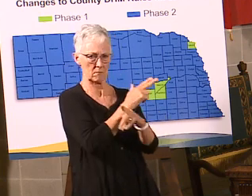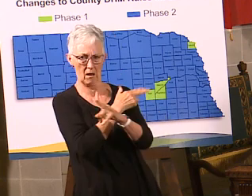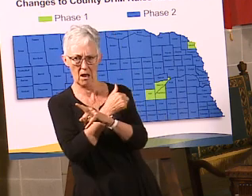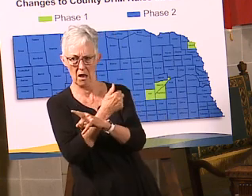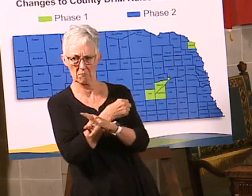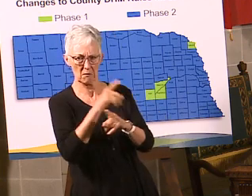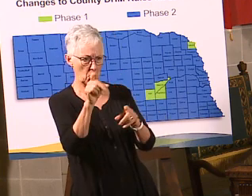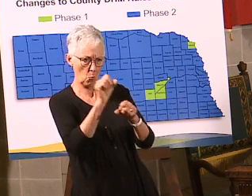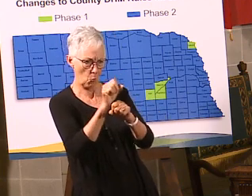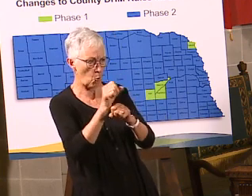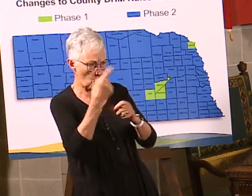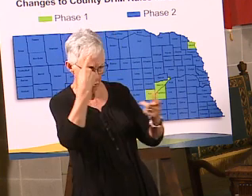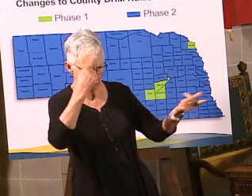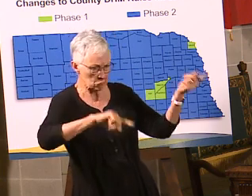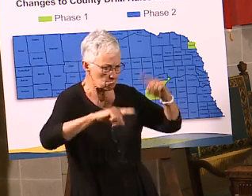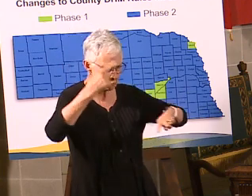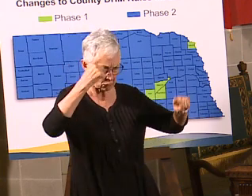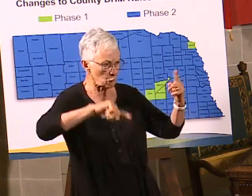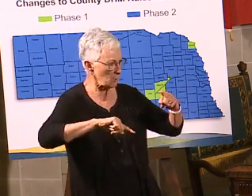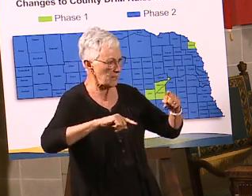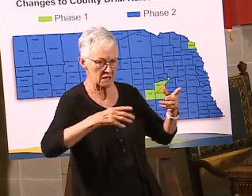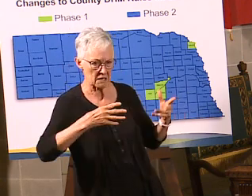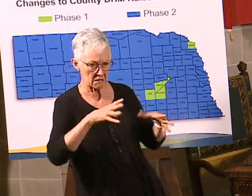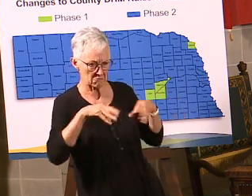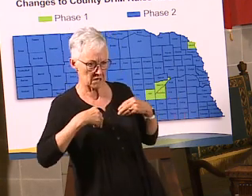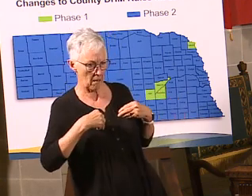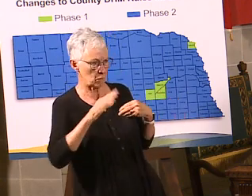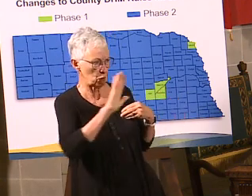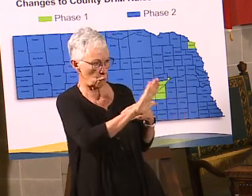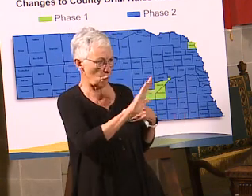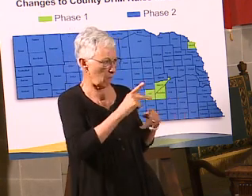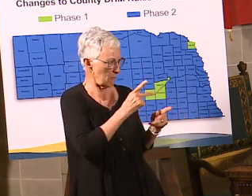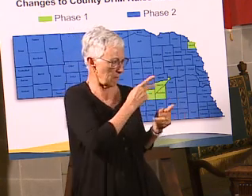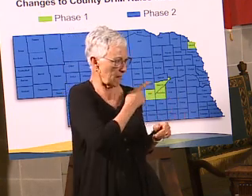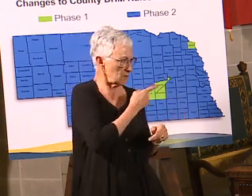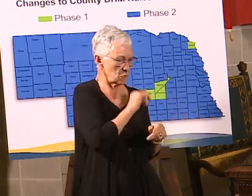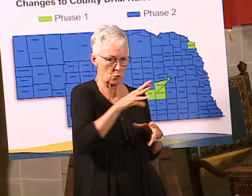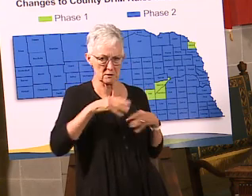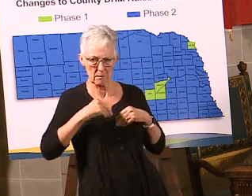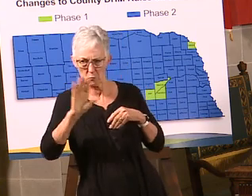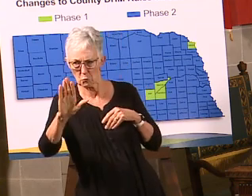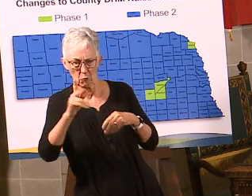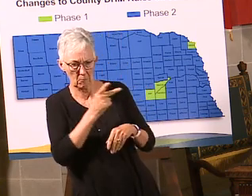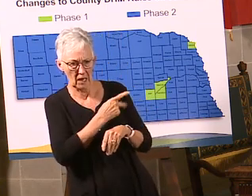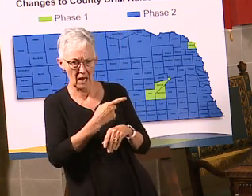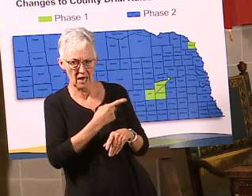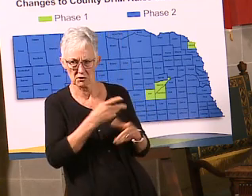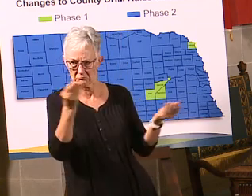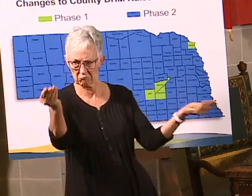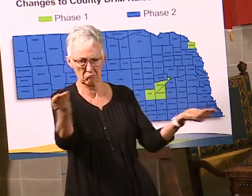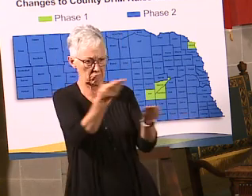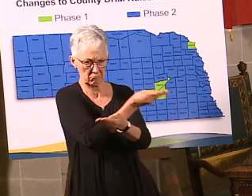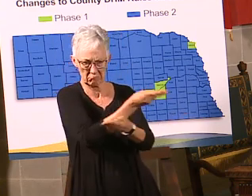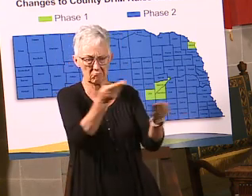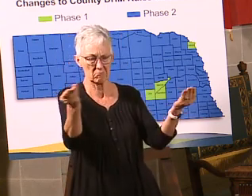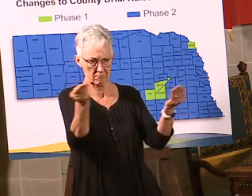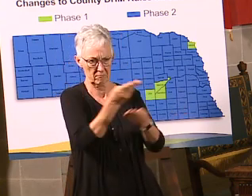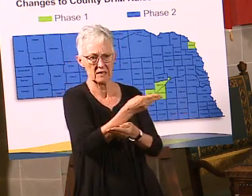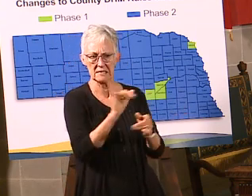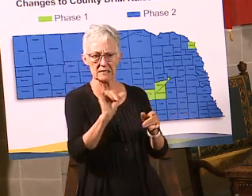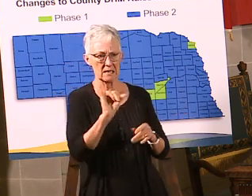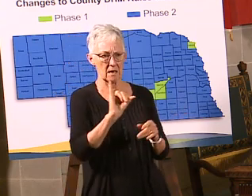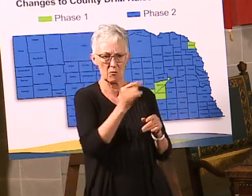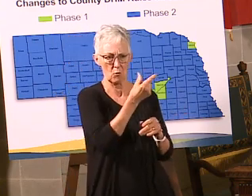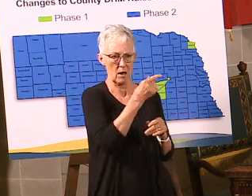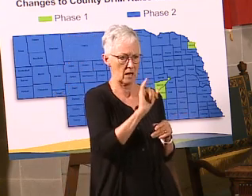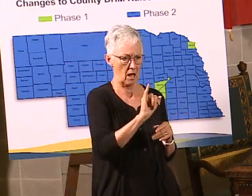handling the situation. Just like we saw in Grand Island and Lexington, where the local hospitals around those areas pitched in to